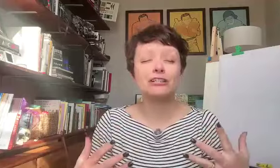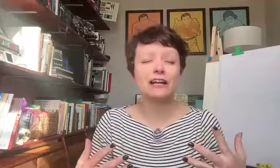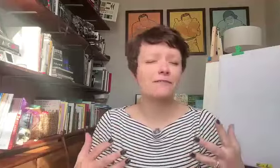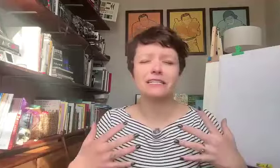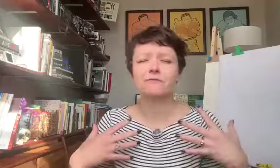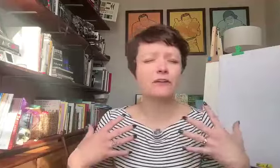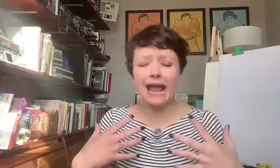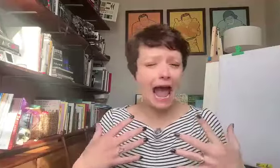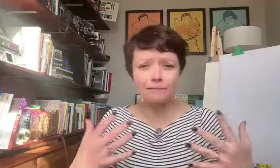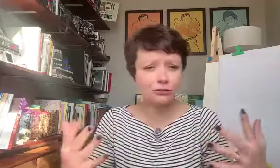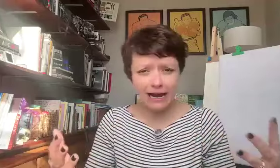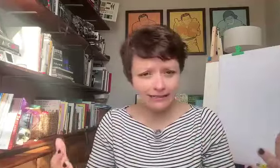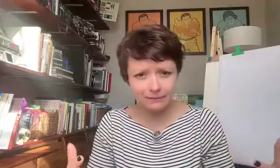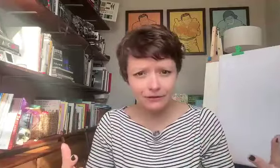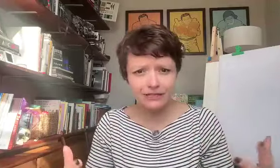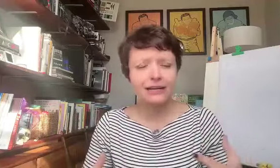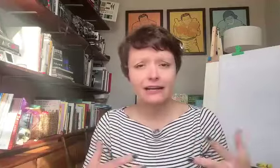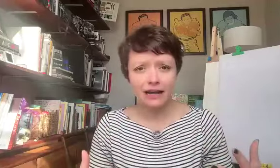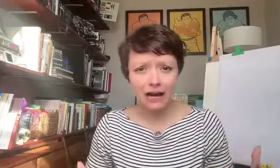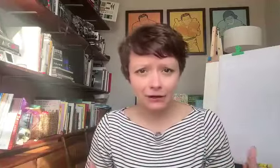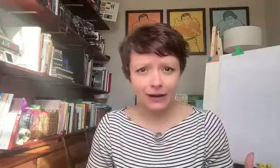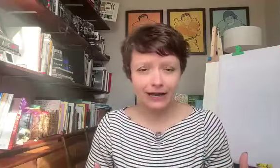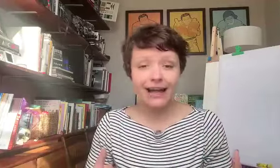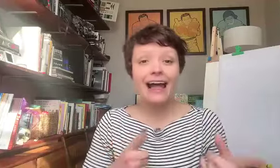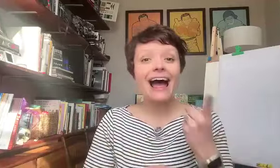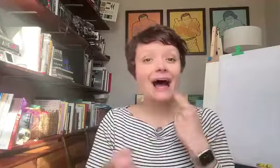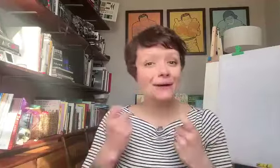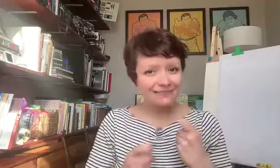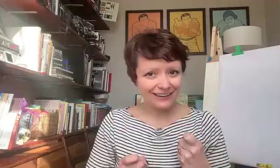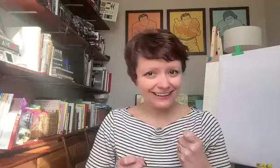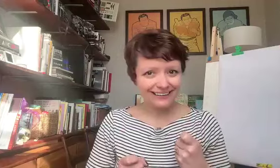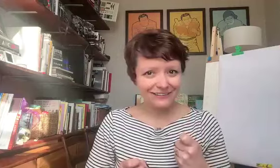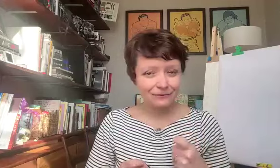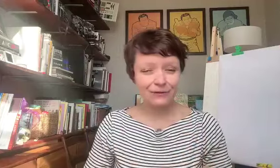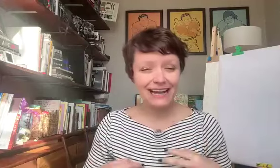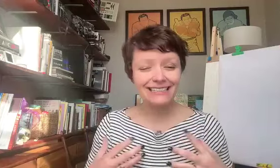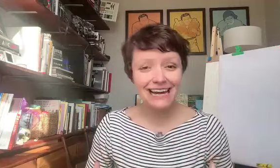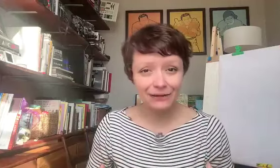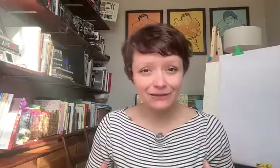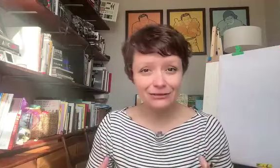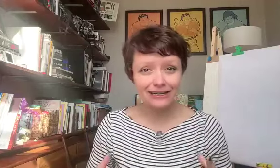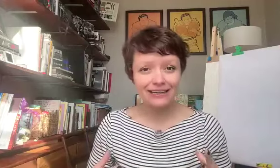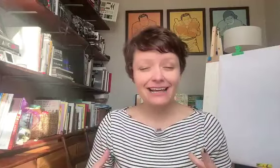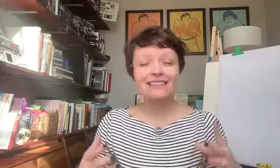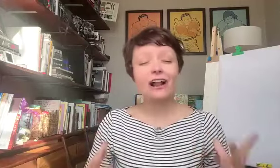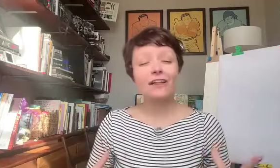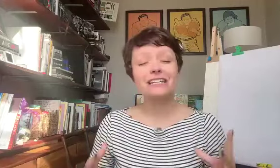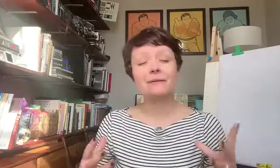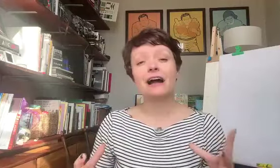information of these very abstract symbols in a concrete way. However, when we add sign language to it, then all of a sudden they